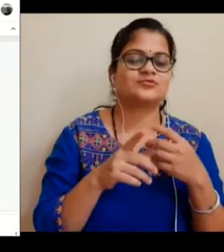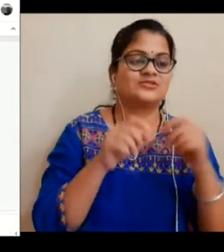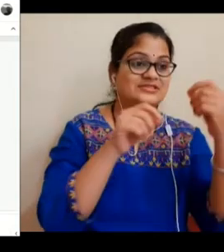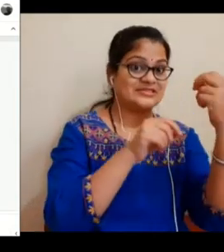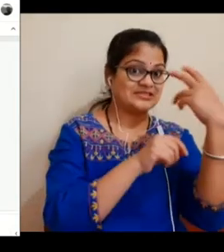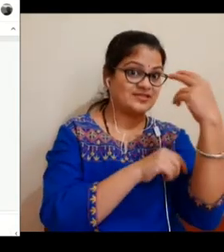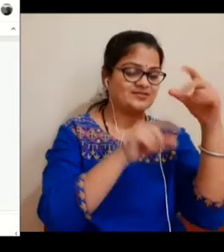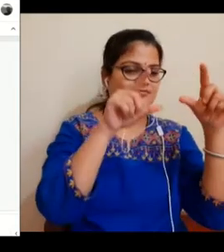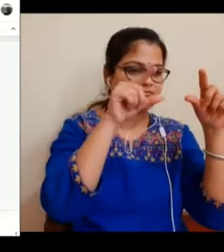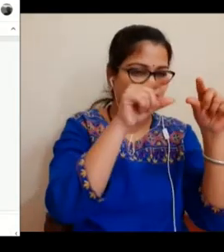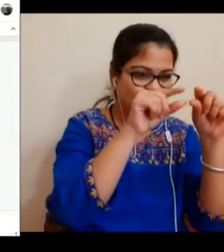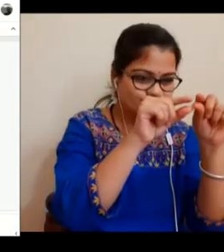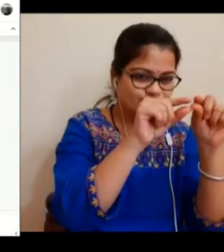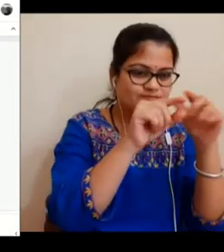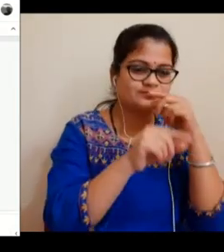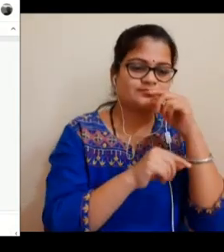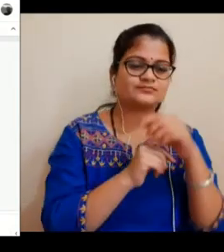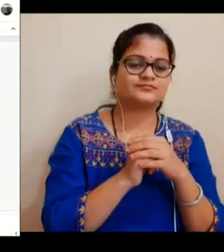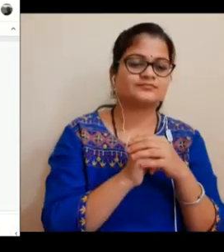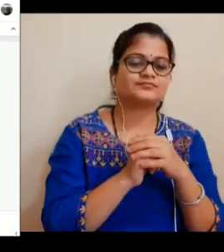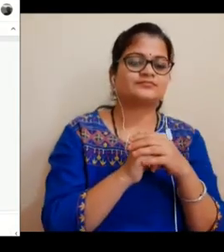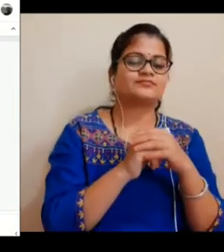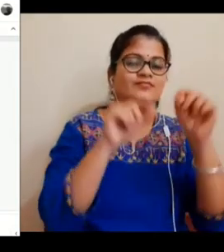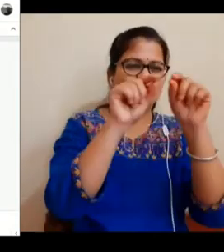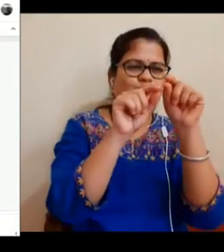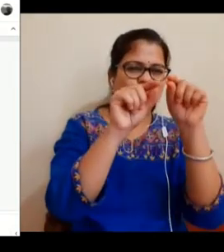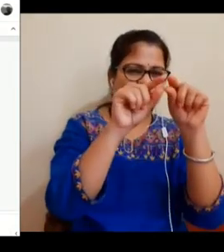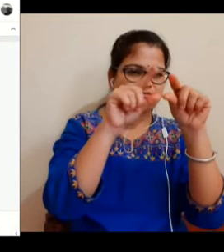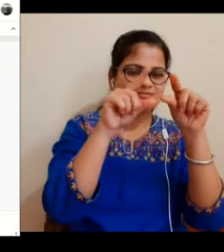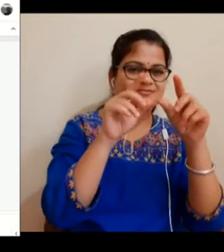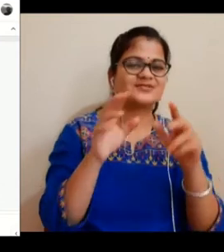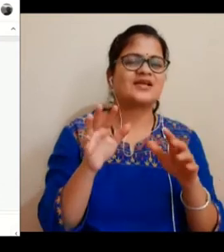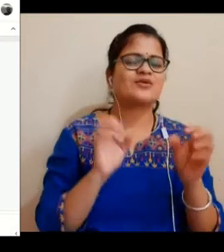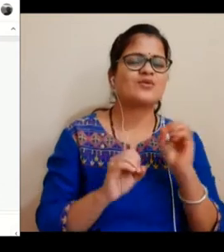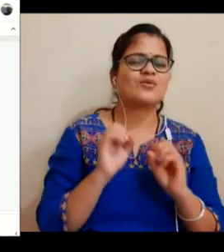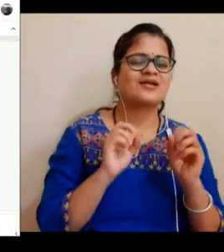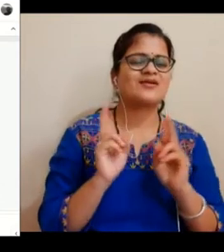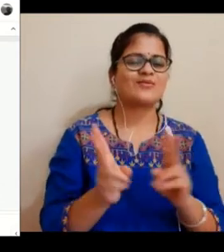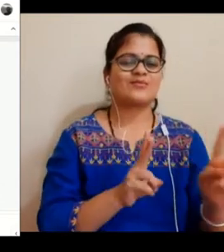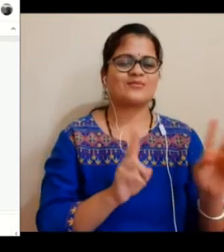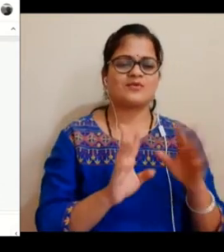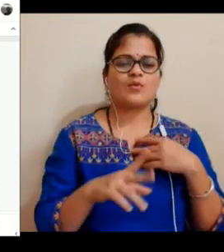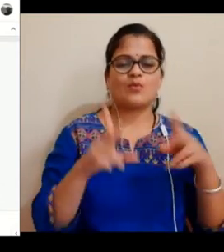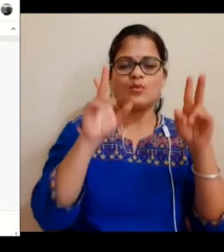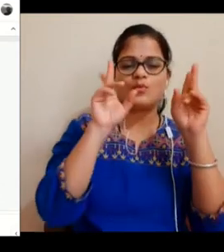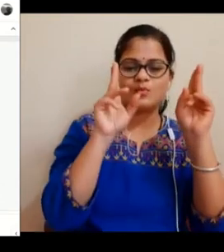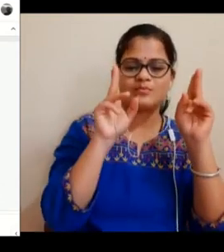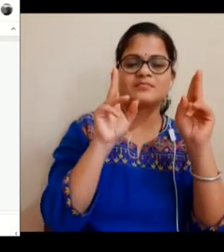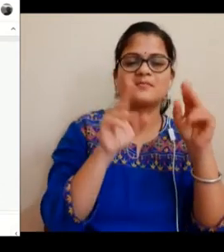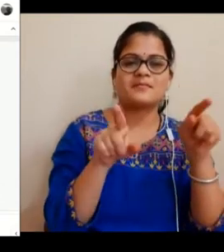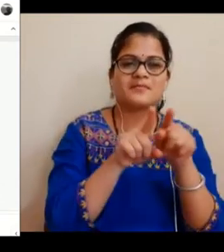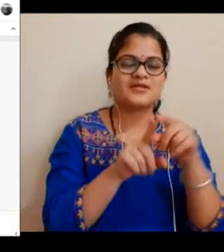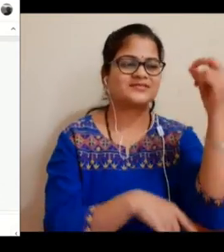smaller. This, I'll make it bigger. So I'm just doing it random and I'm hoping that it